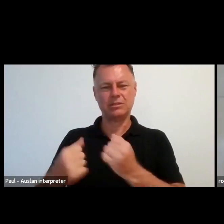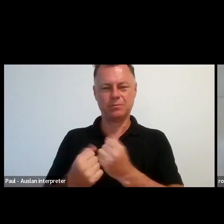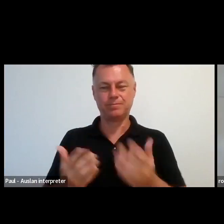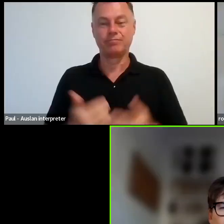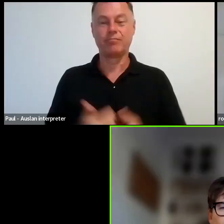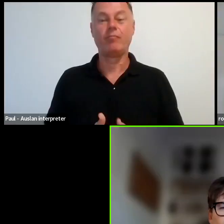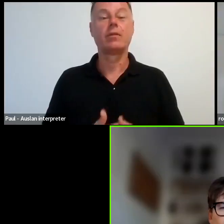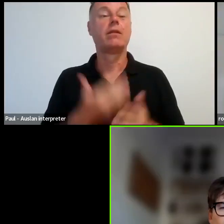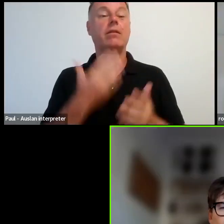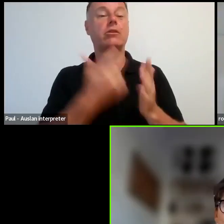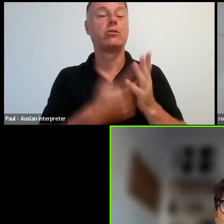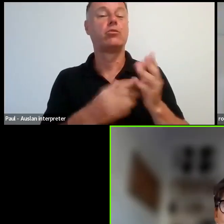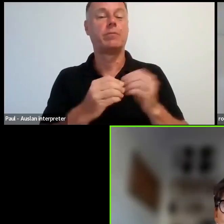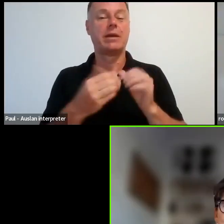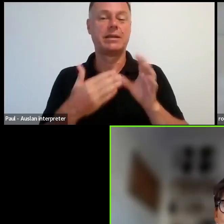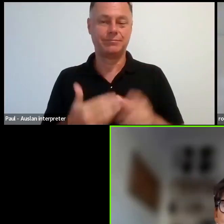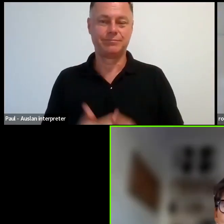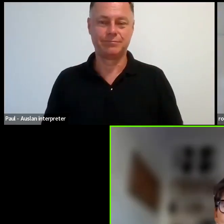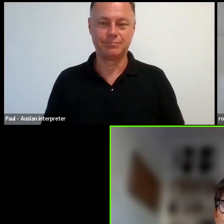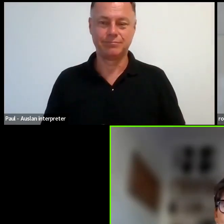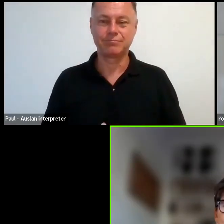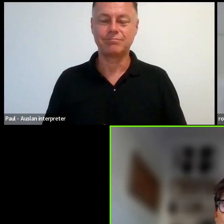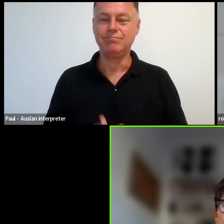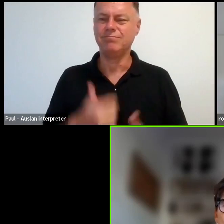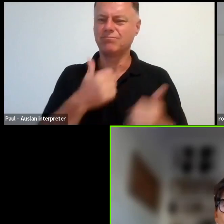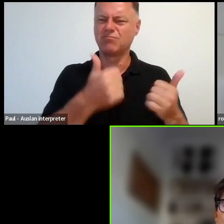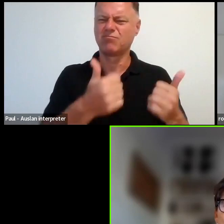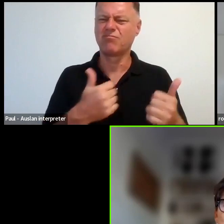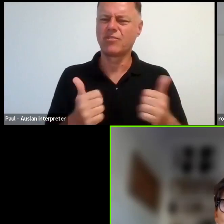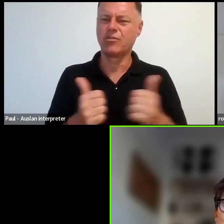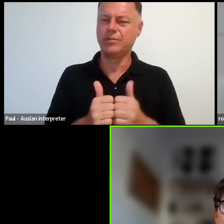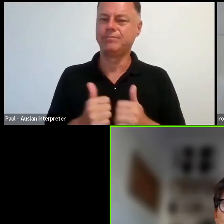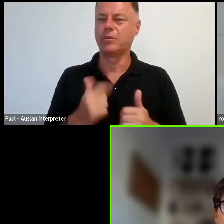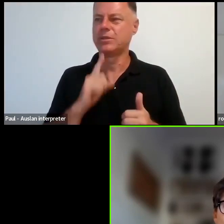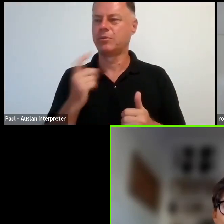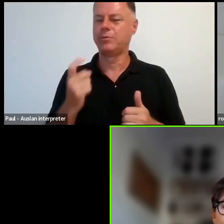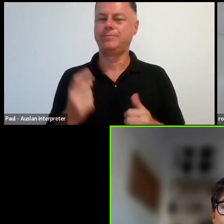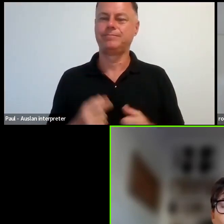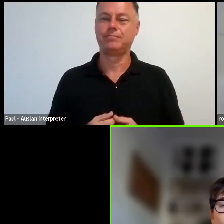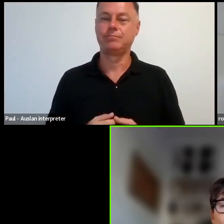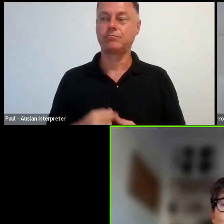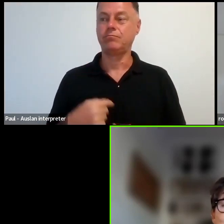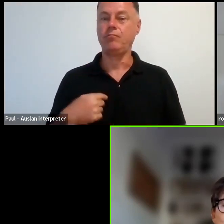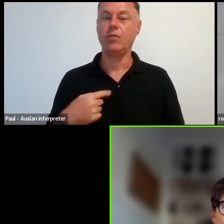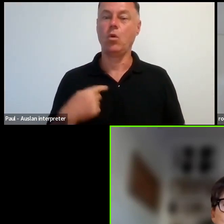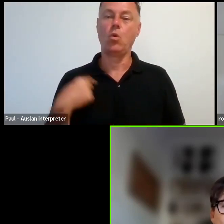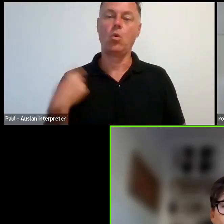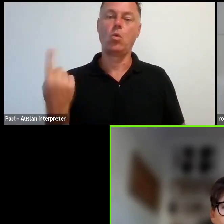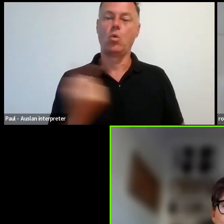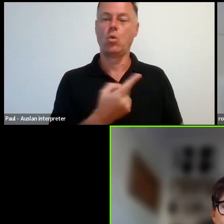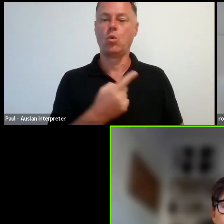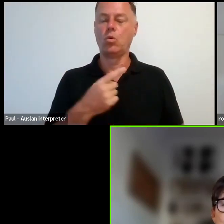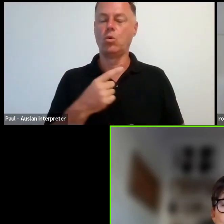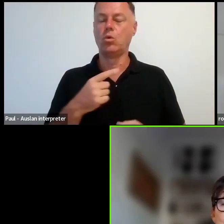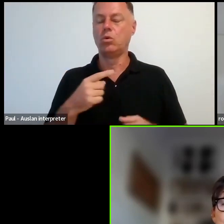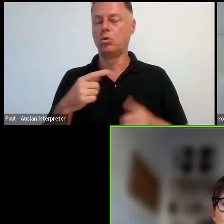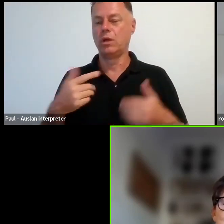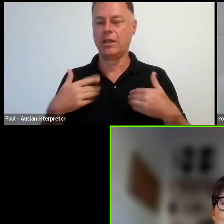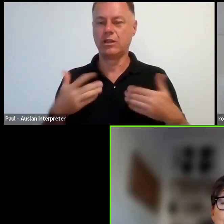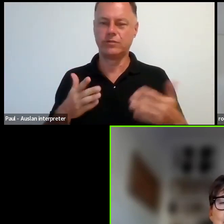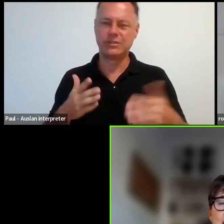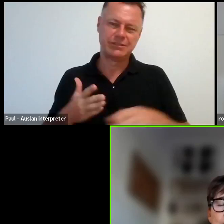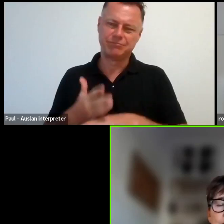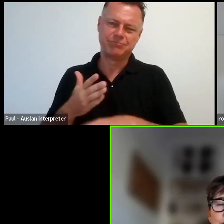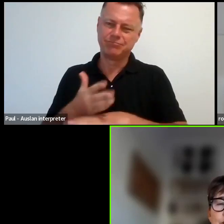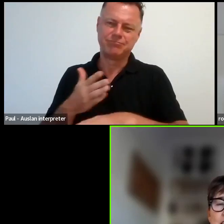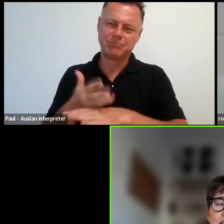that by saying how important it is that we are gearing our whole health system as well in terms of